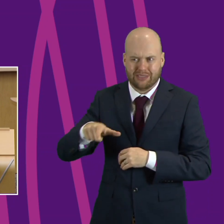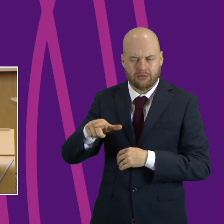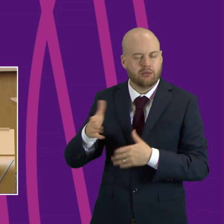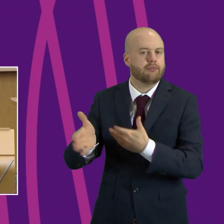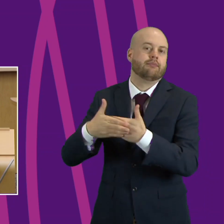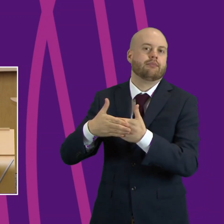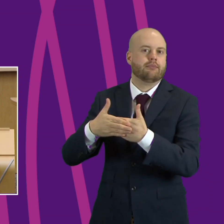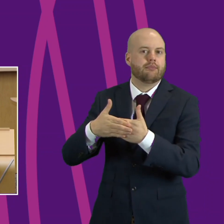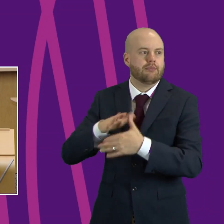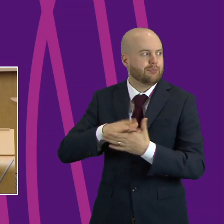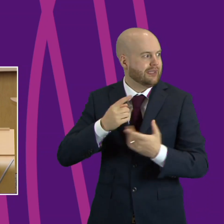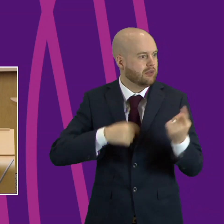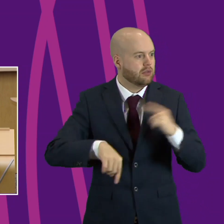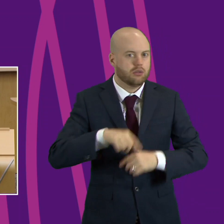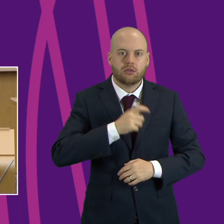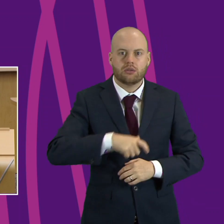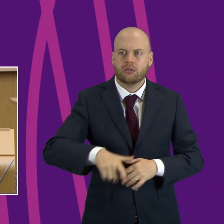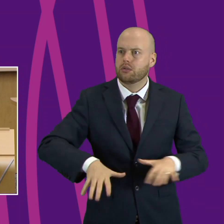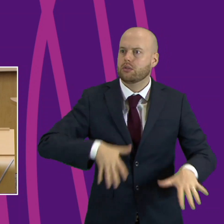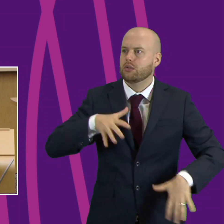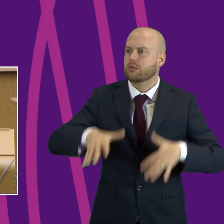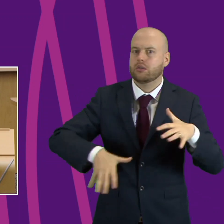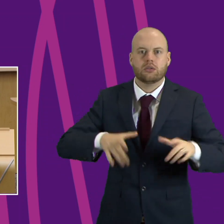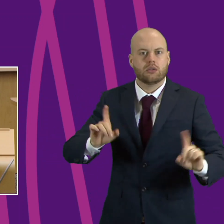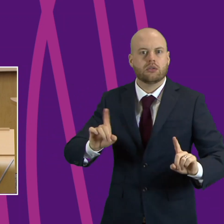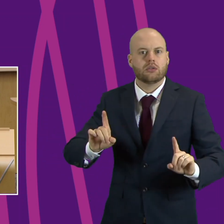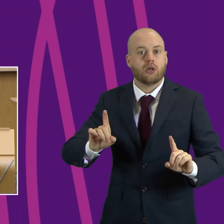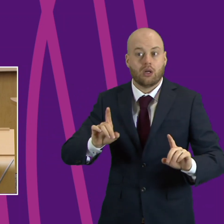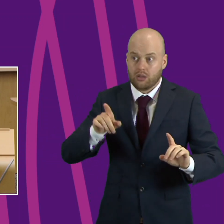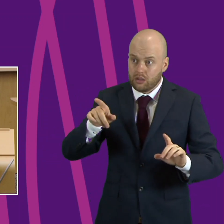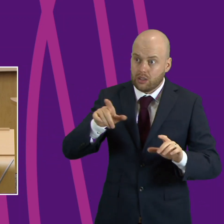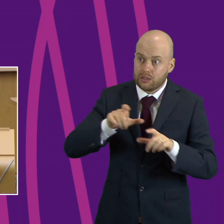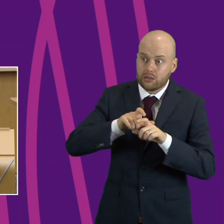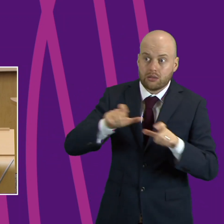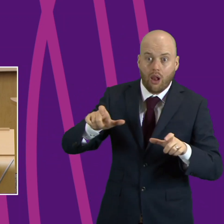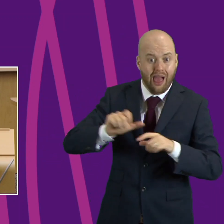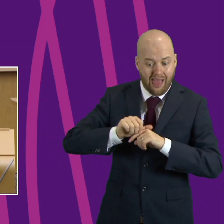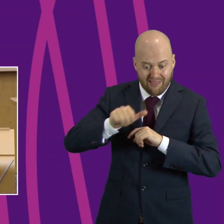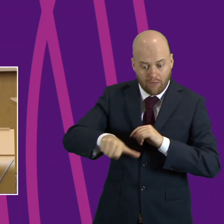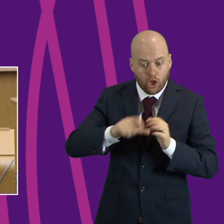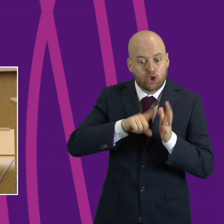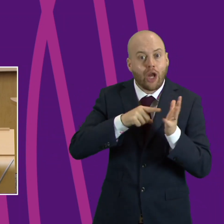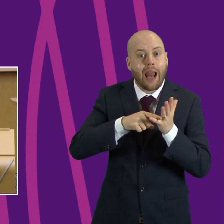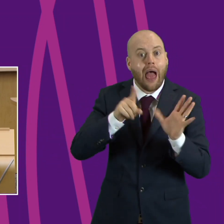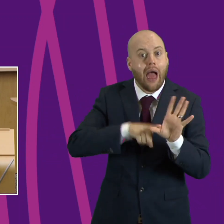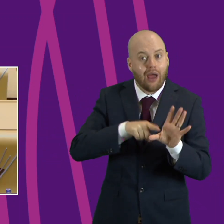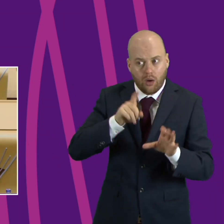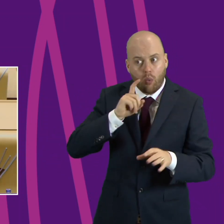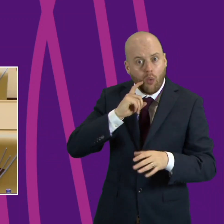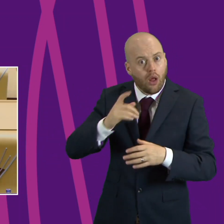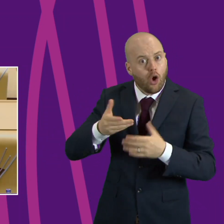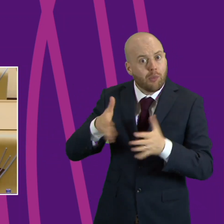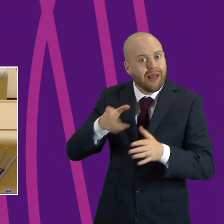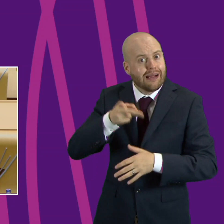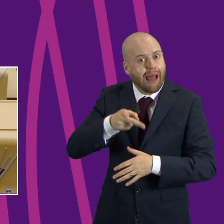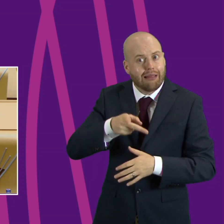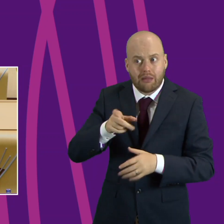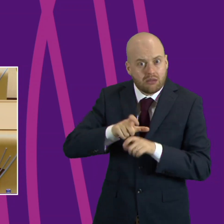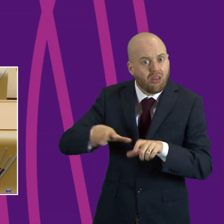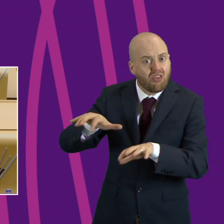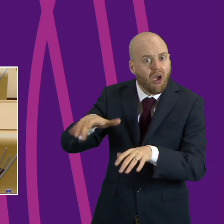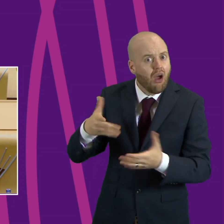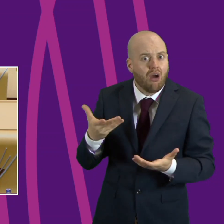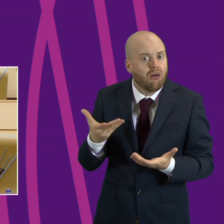to my constituents that they will still have a viable general practice service after July? Cabinet Secretary. So